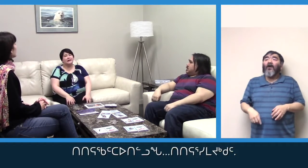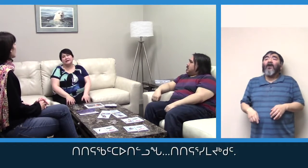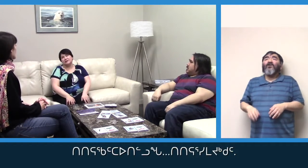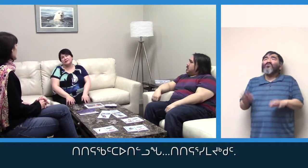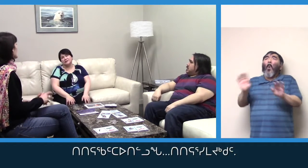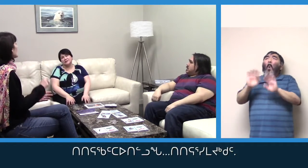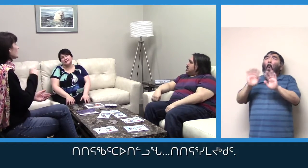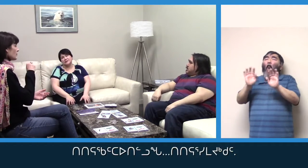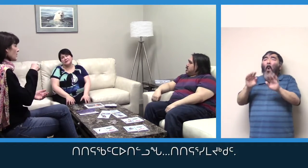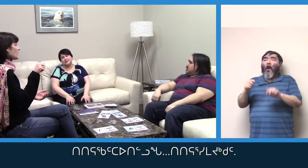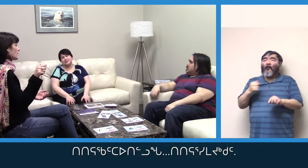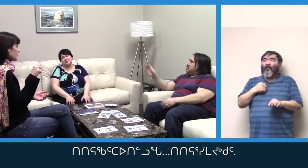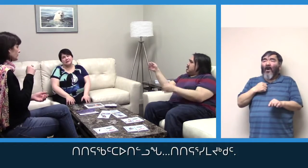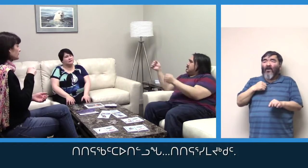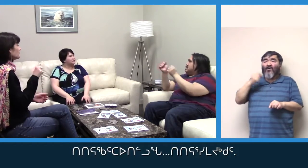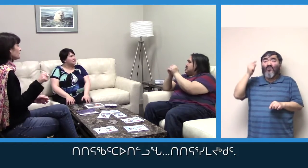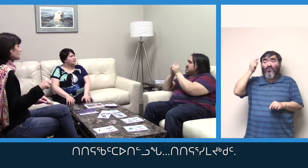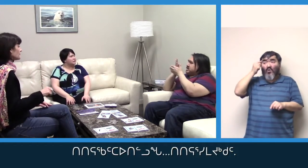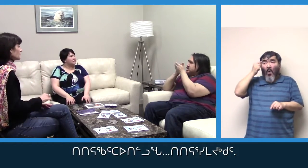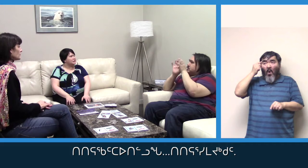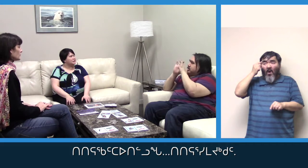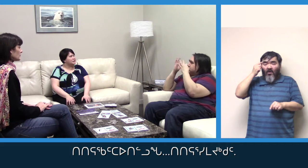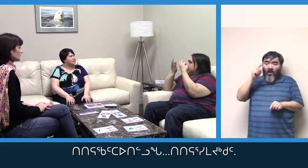Oh, writing notes. It was writing.